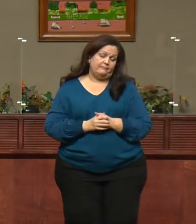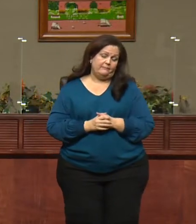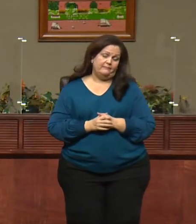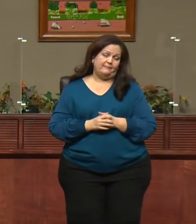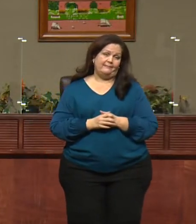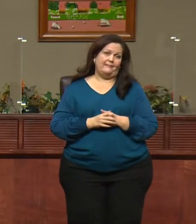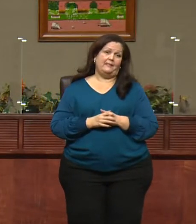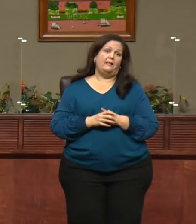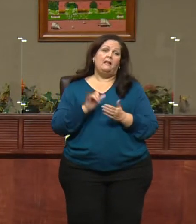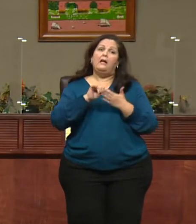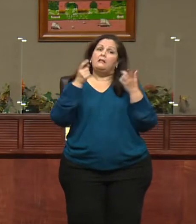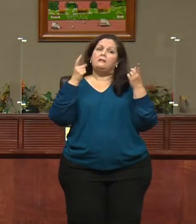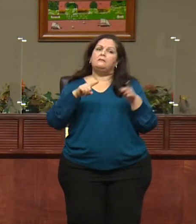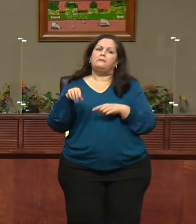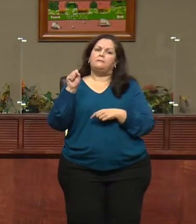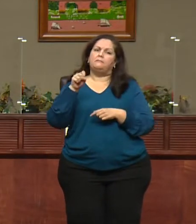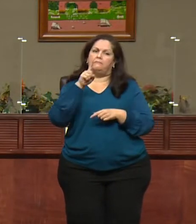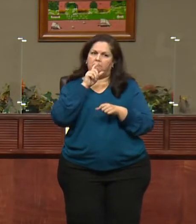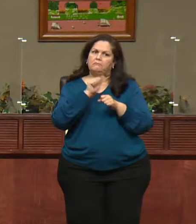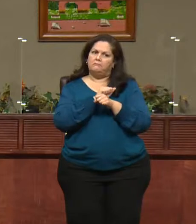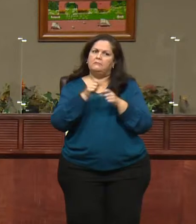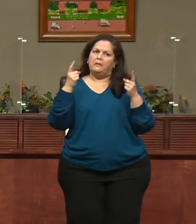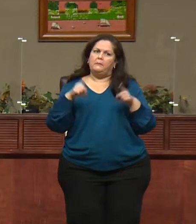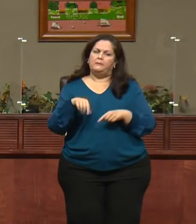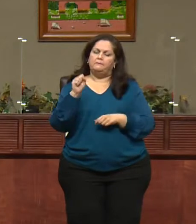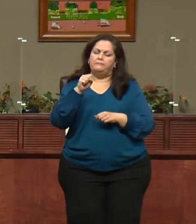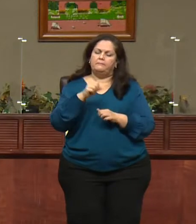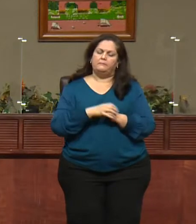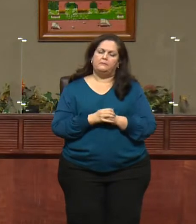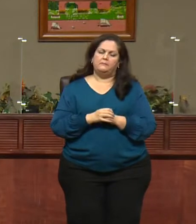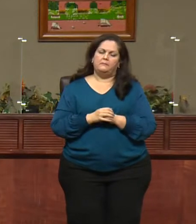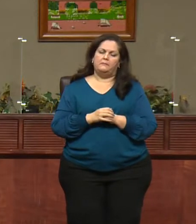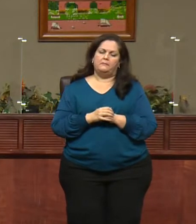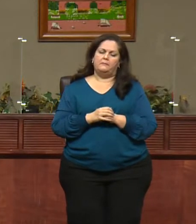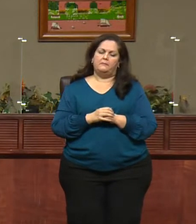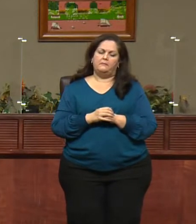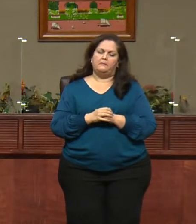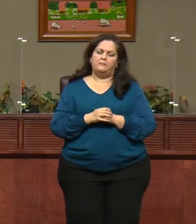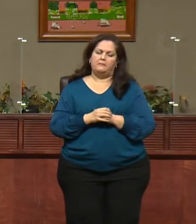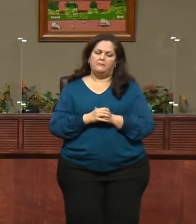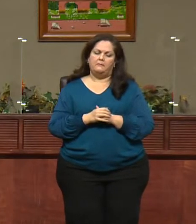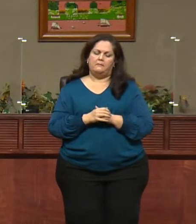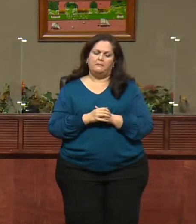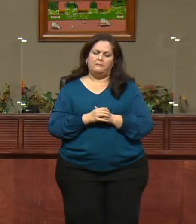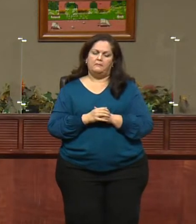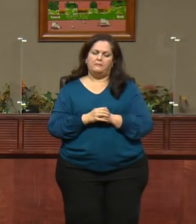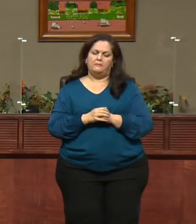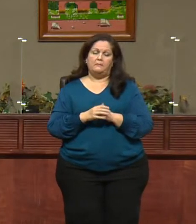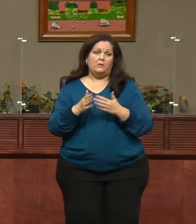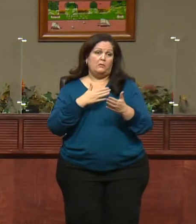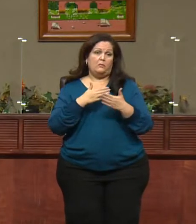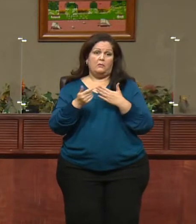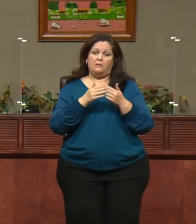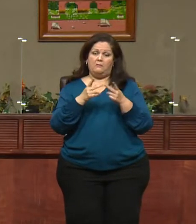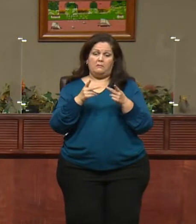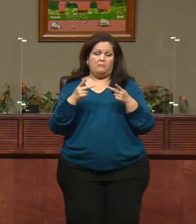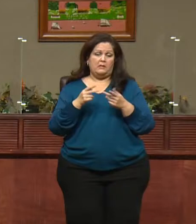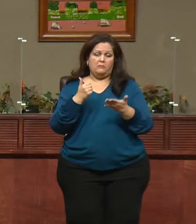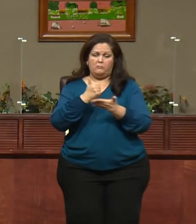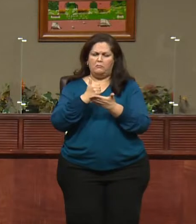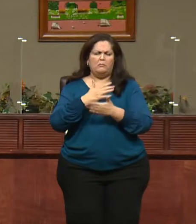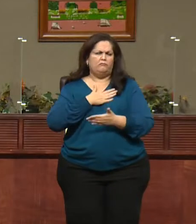counties, and that's happening, and that's fine. We are very pleased to be able to help our surrounding